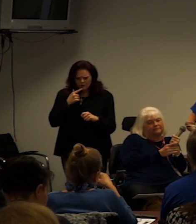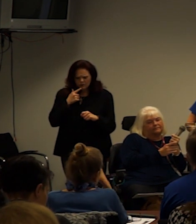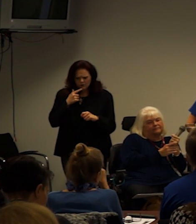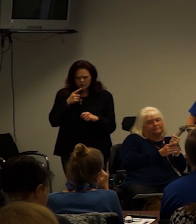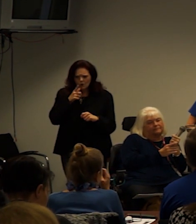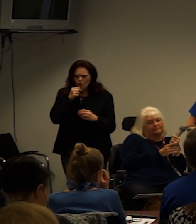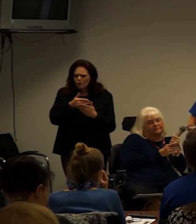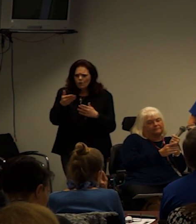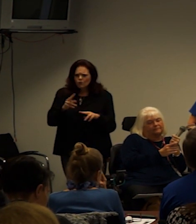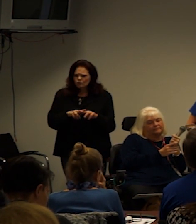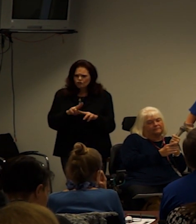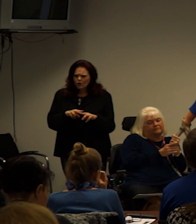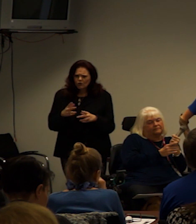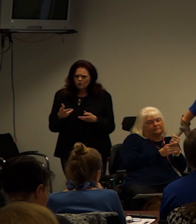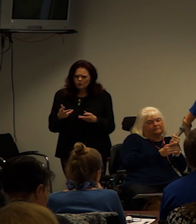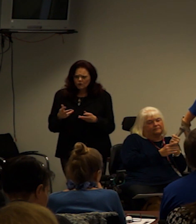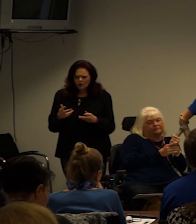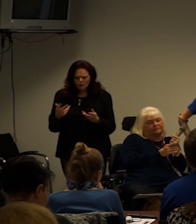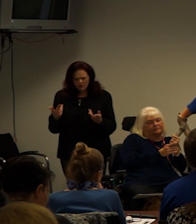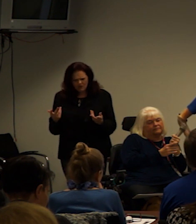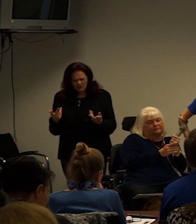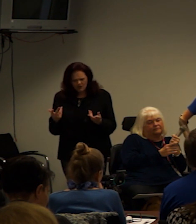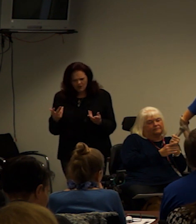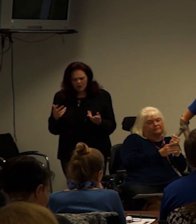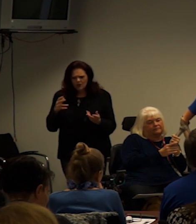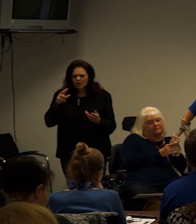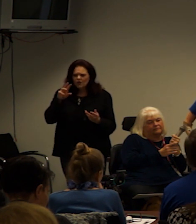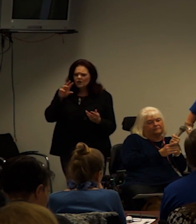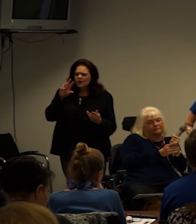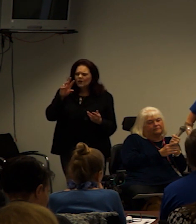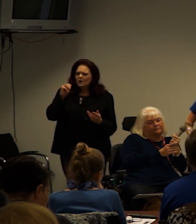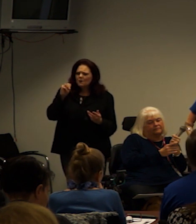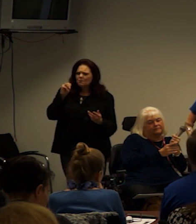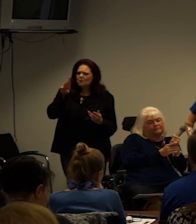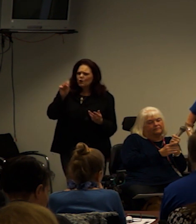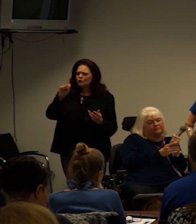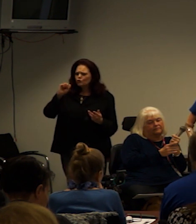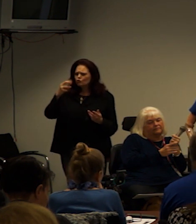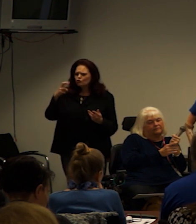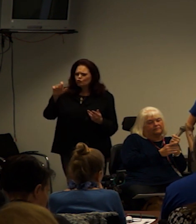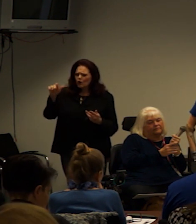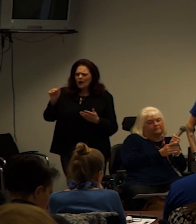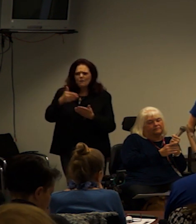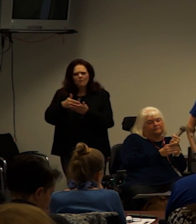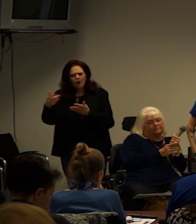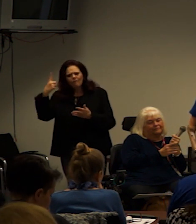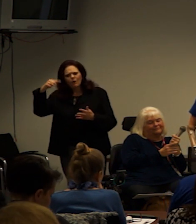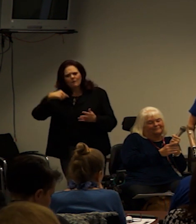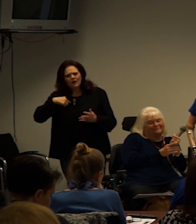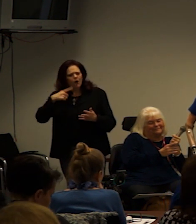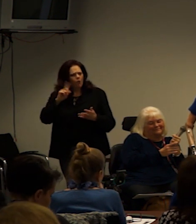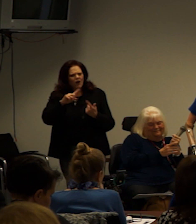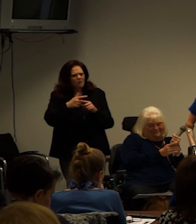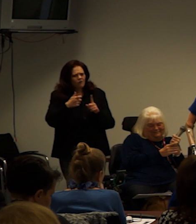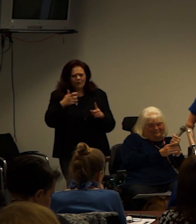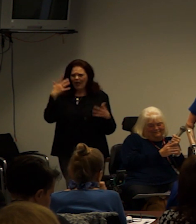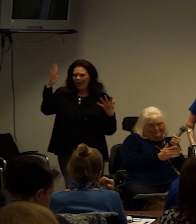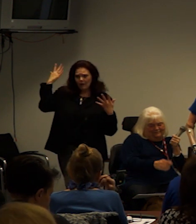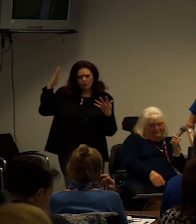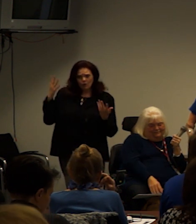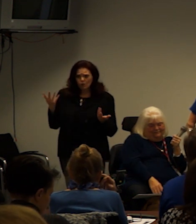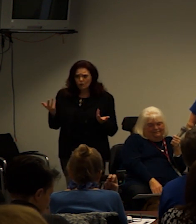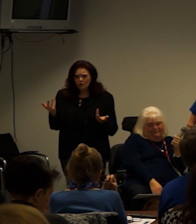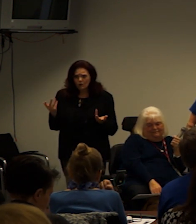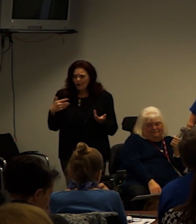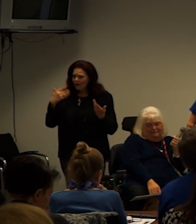who bought the chair? Well, Miss Shella bought it. Well, where did it come from? Well, I don't know. Well, if I don't know